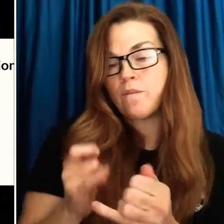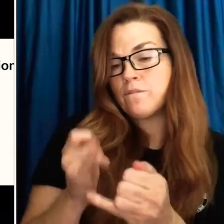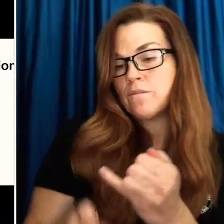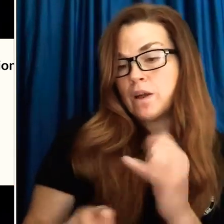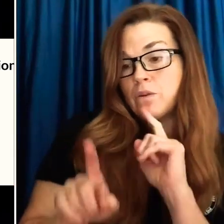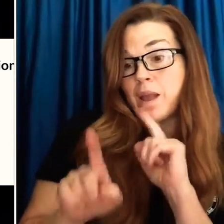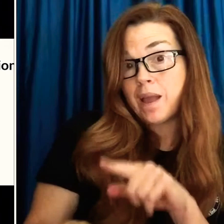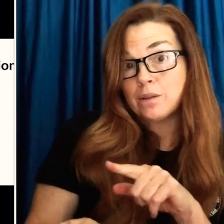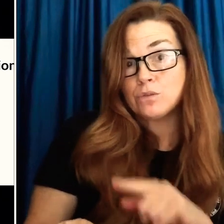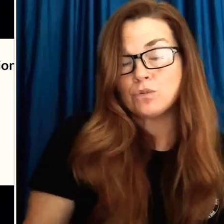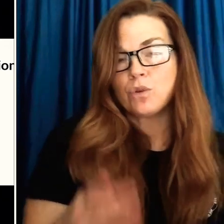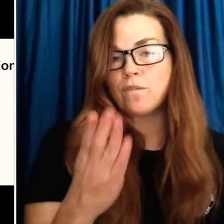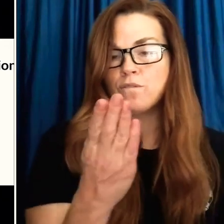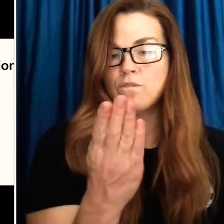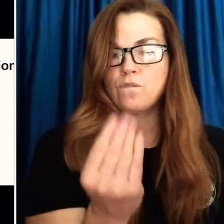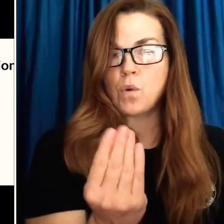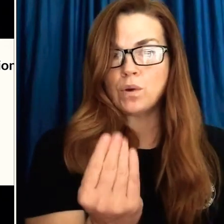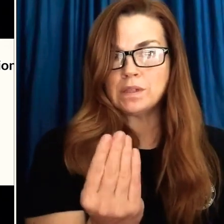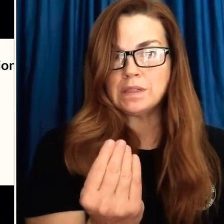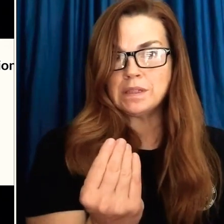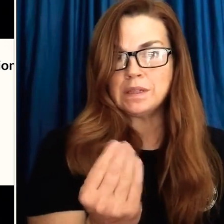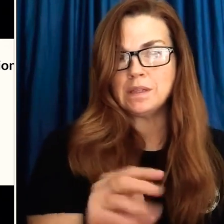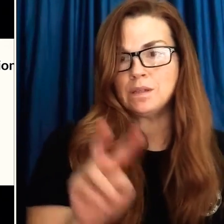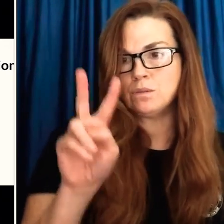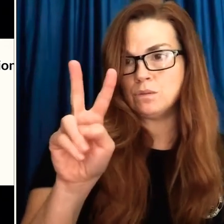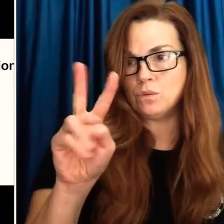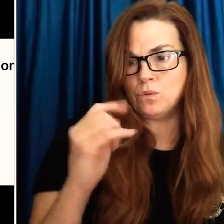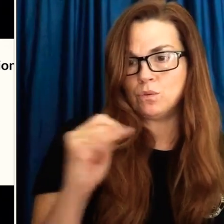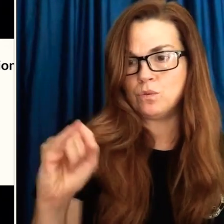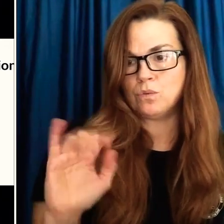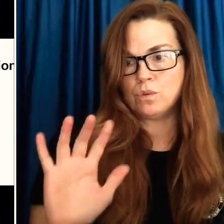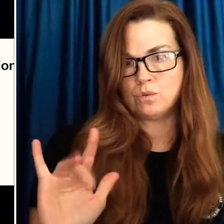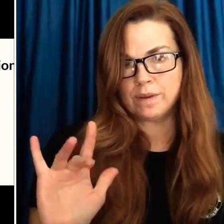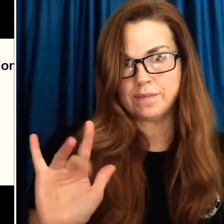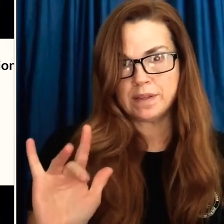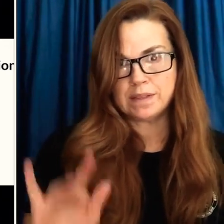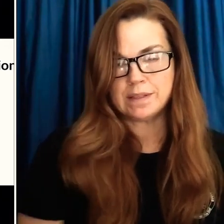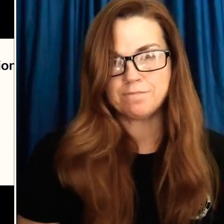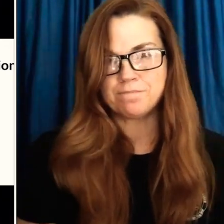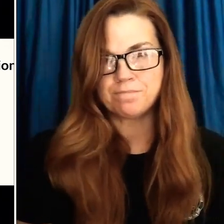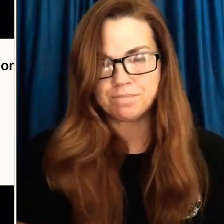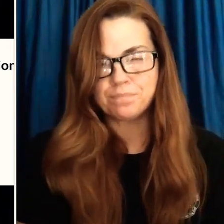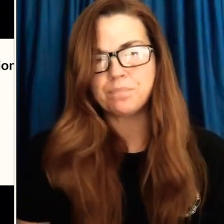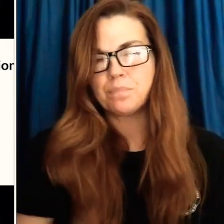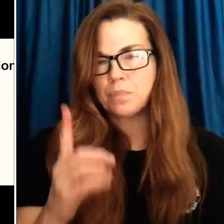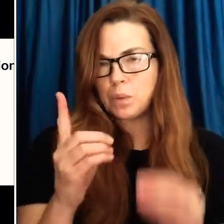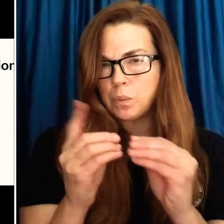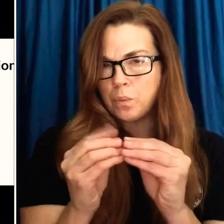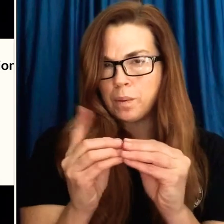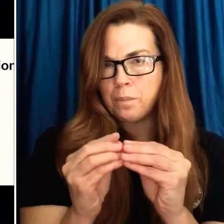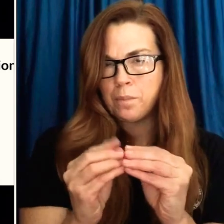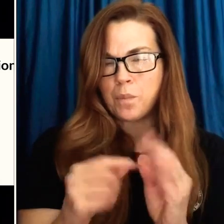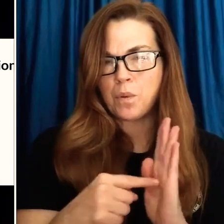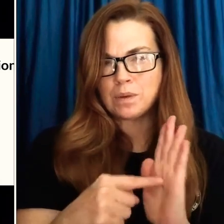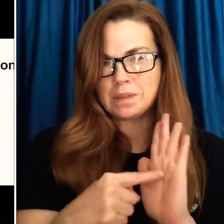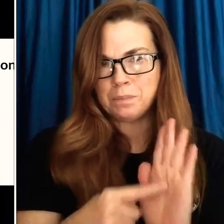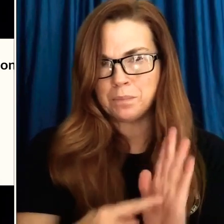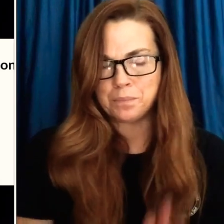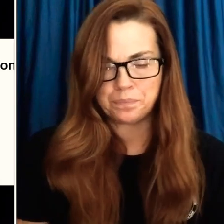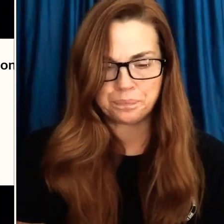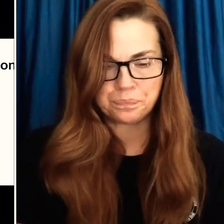be 14 and 2 25ths. All right, let's do one more